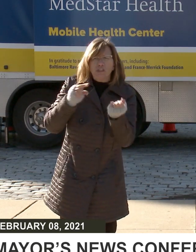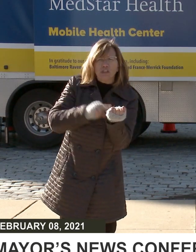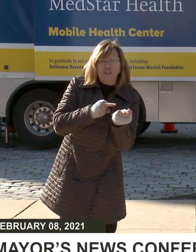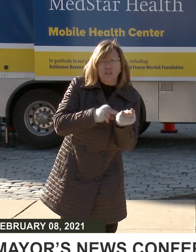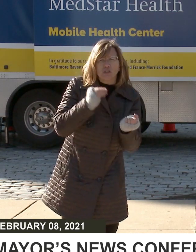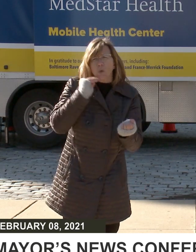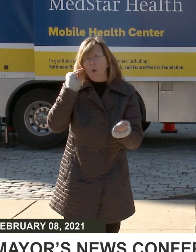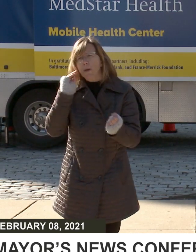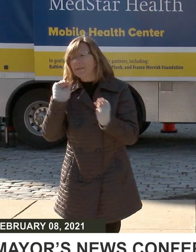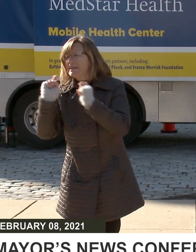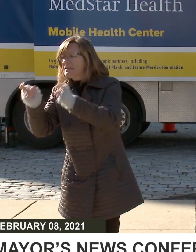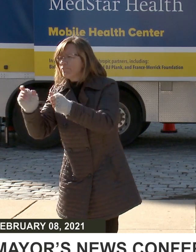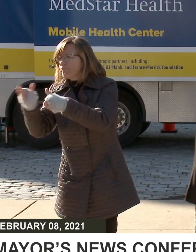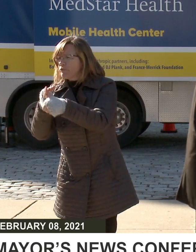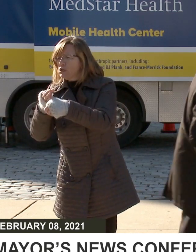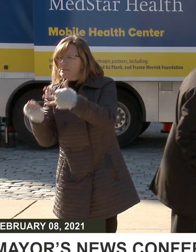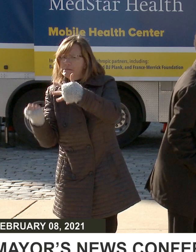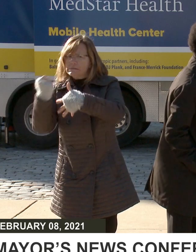during the presser?